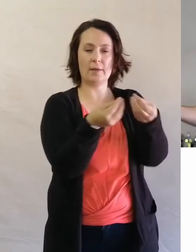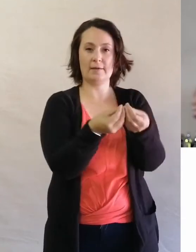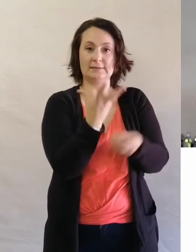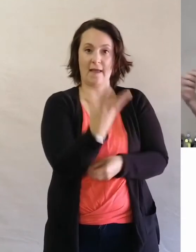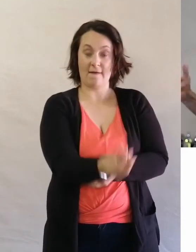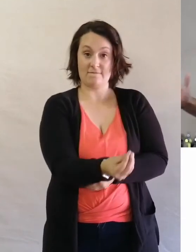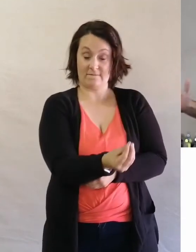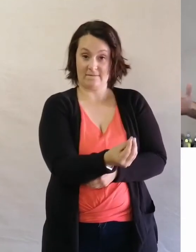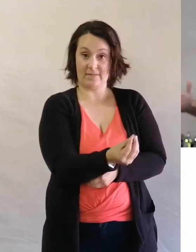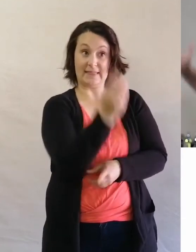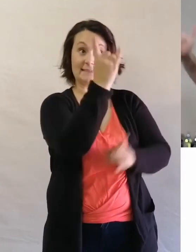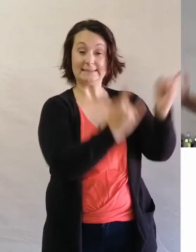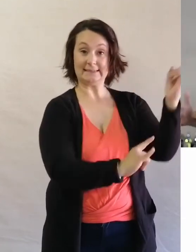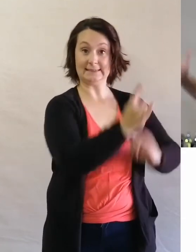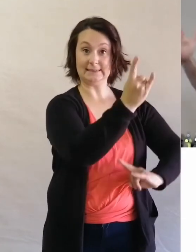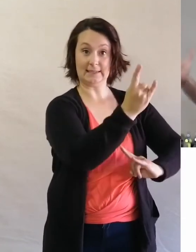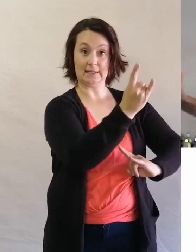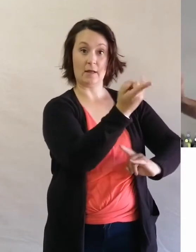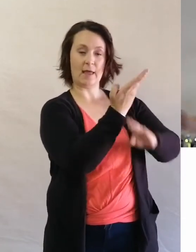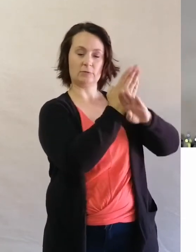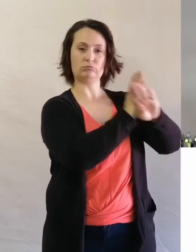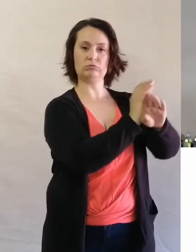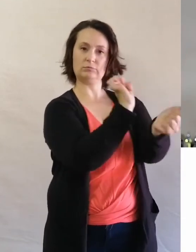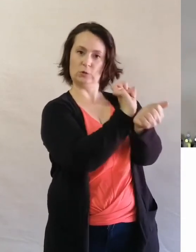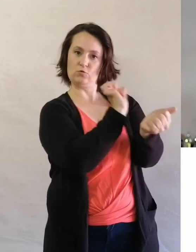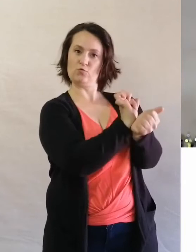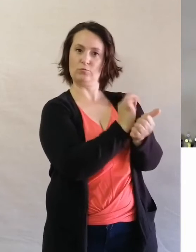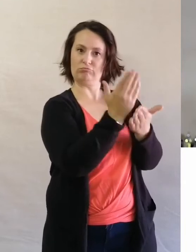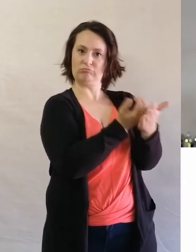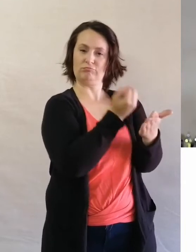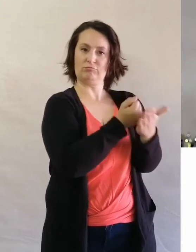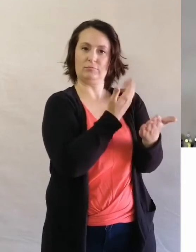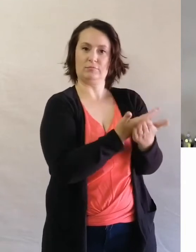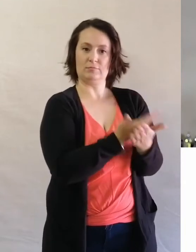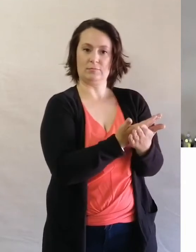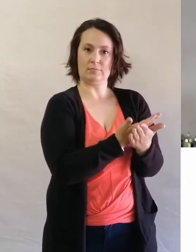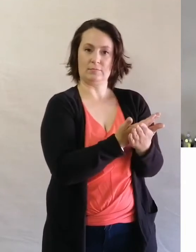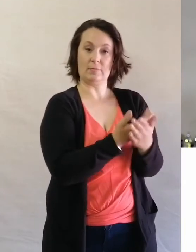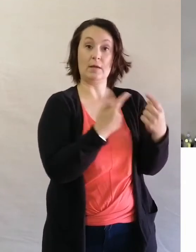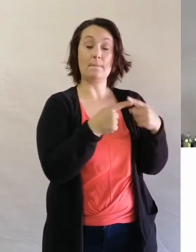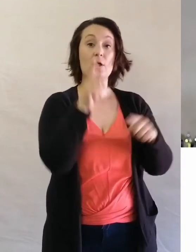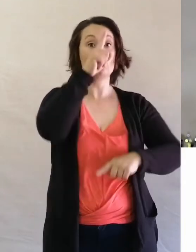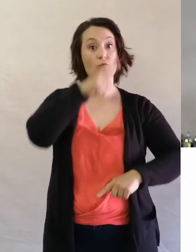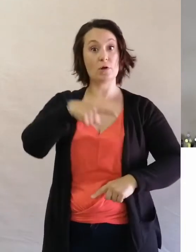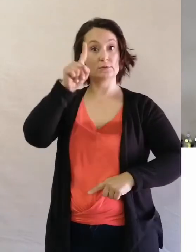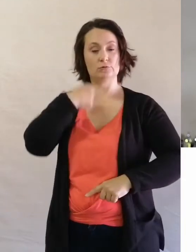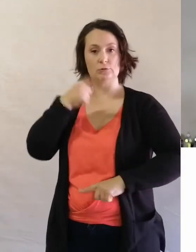their fortified city is going to be security for them, but the righteous run into the name of the